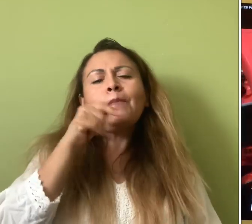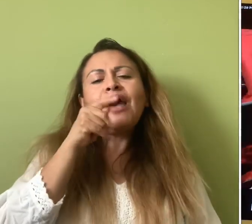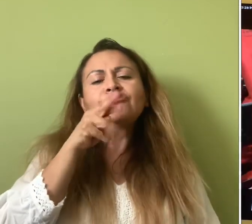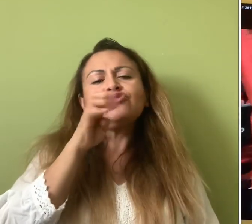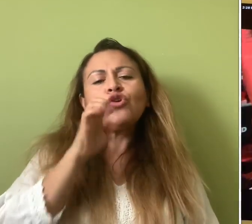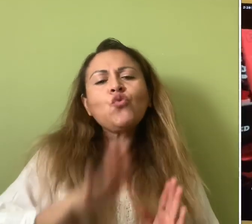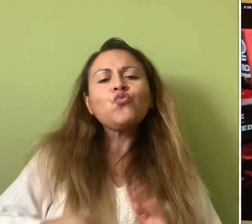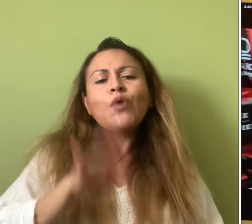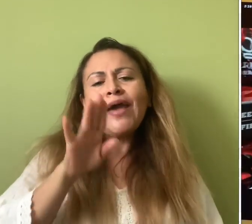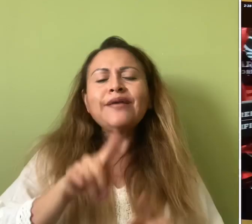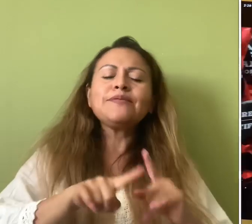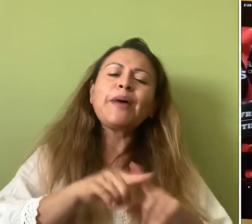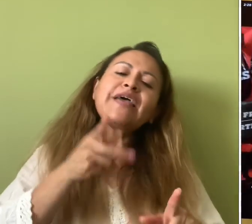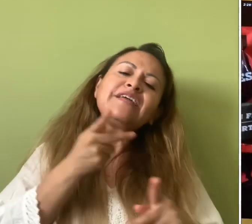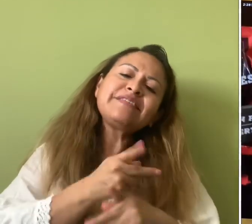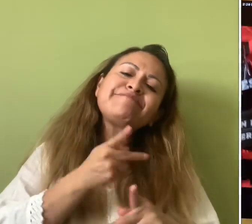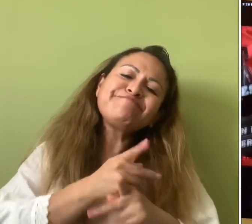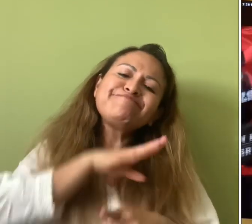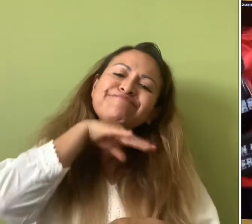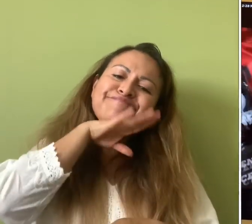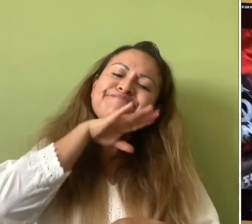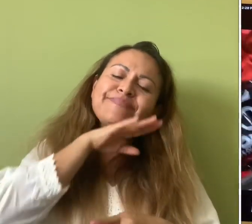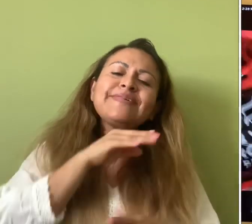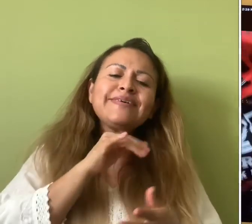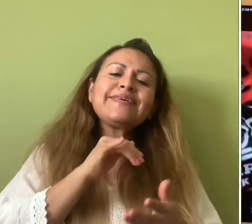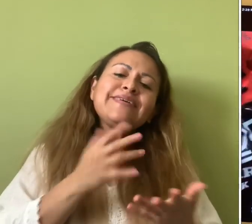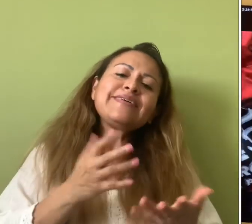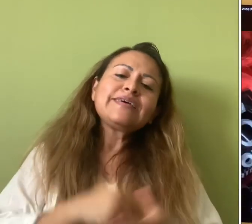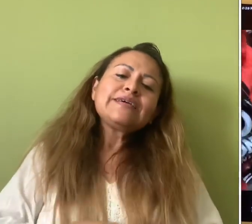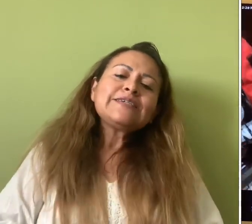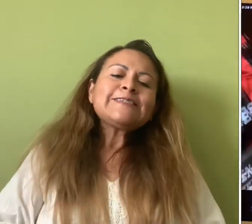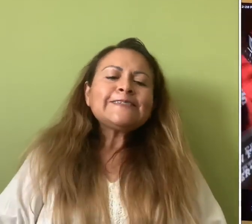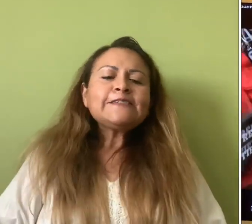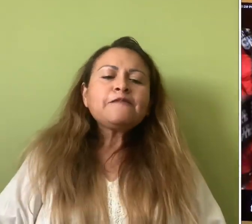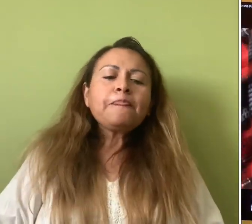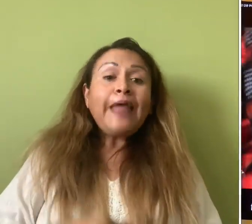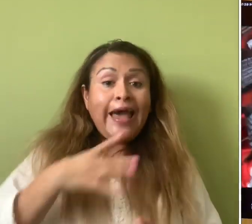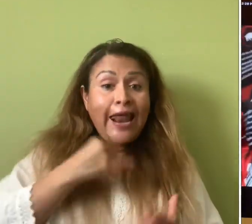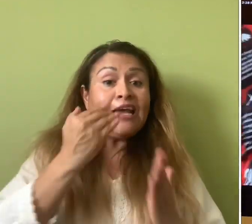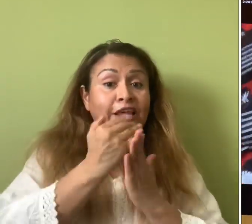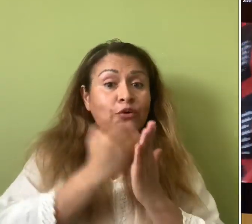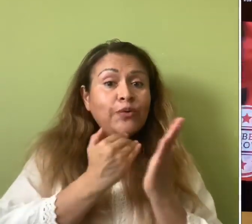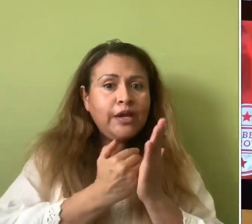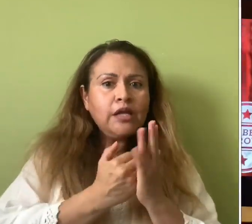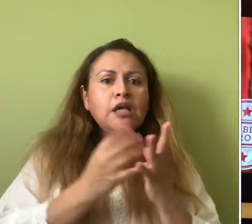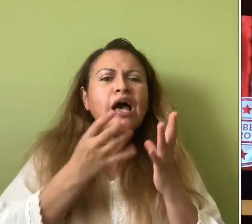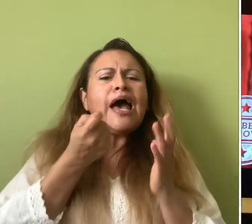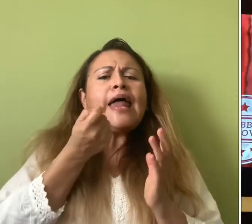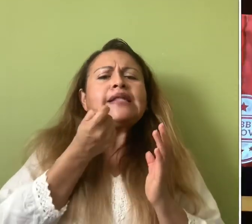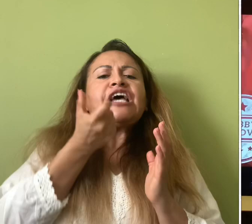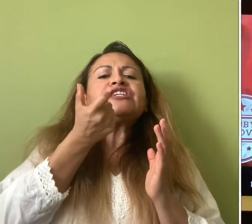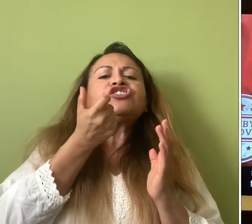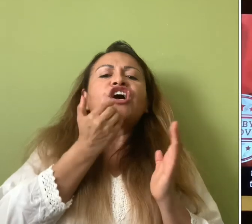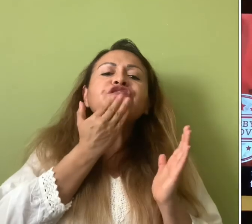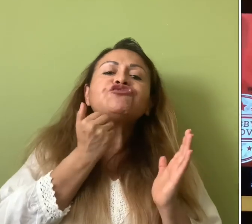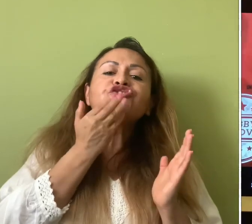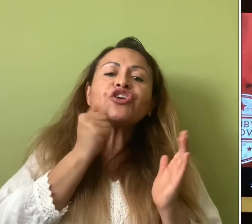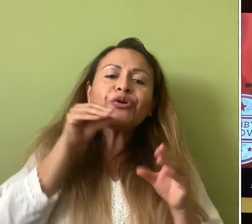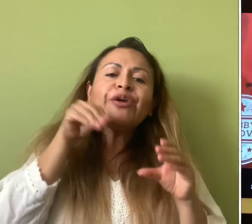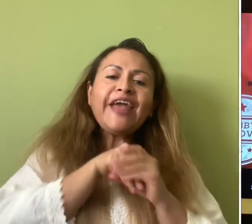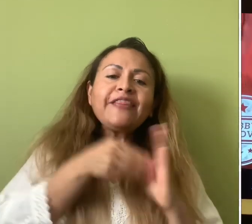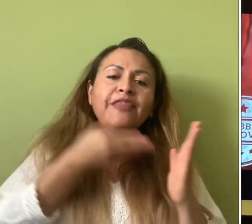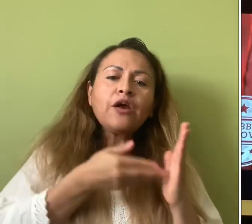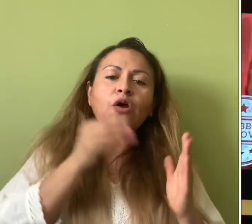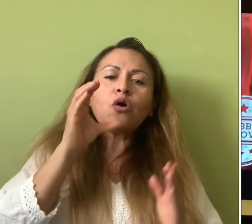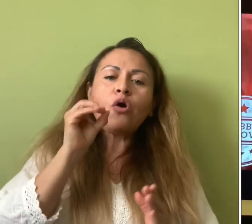is certified humane, decent quality pork. And I like the ingredients, even though there's a touch of sugar here. It's